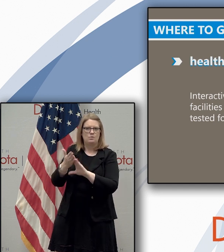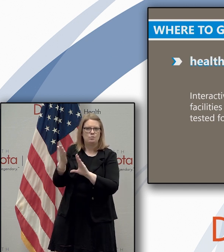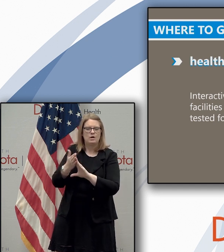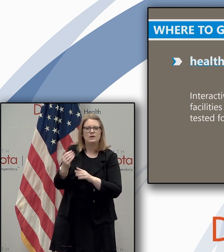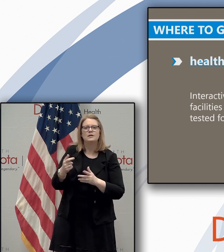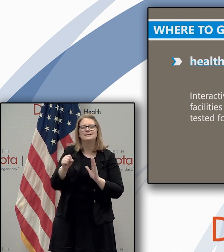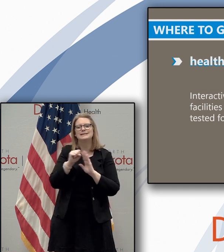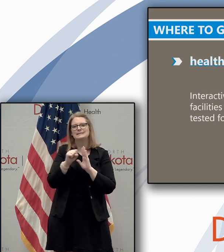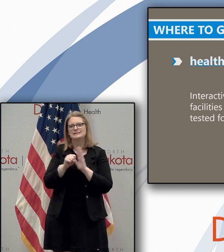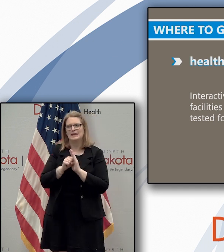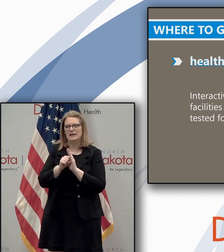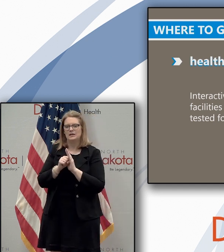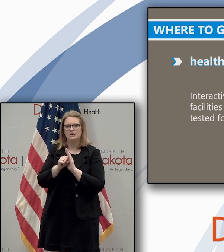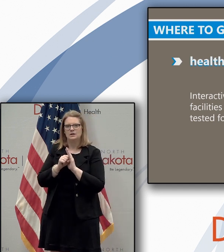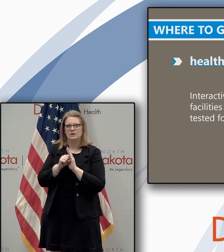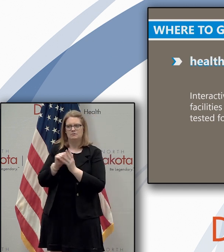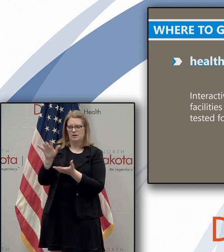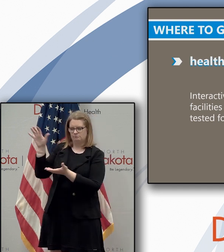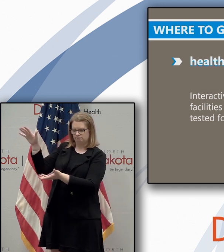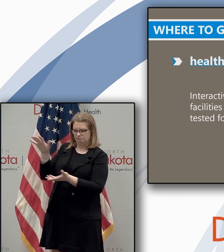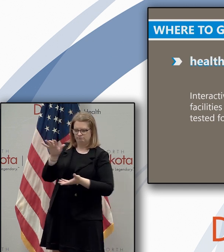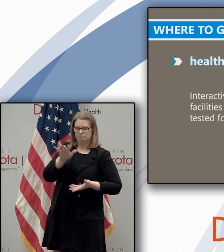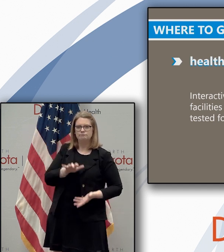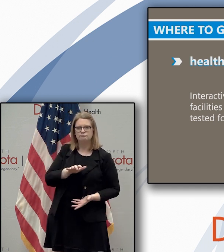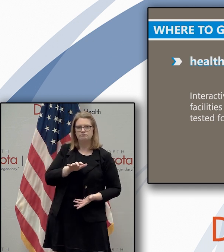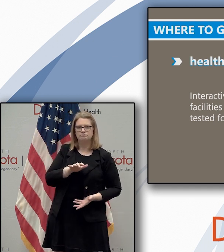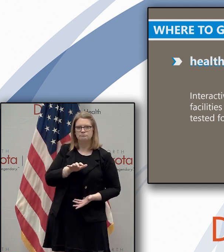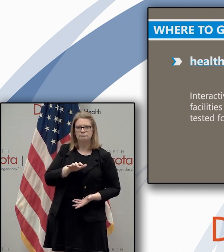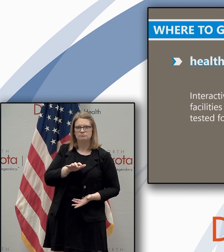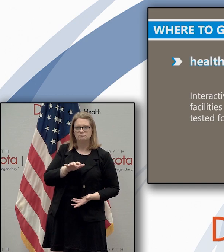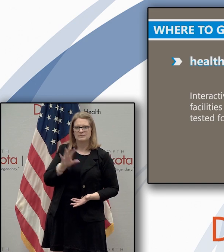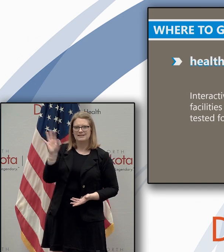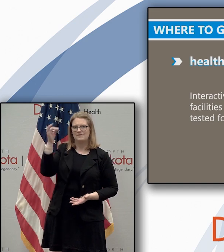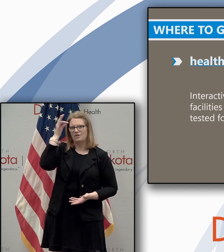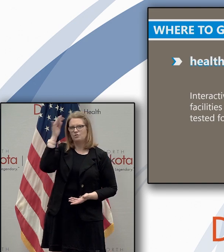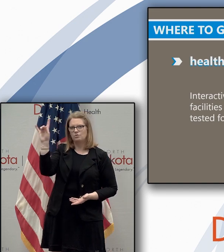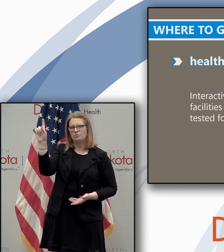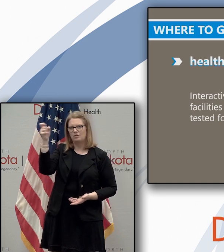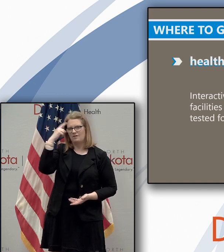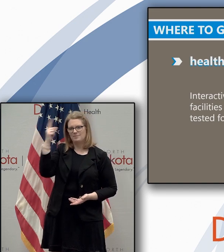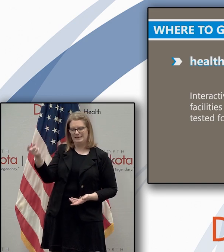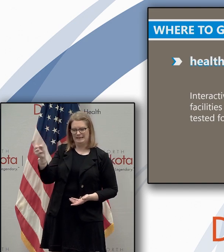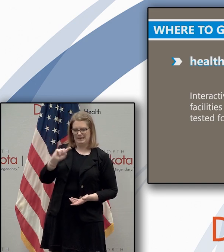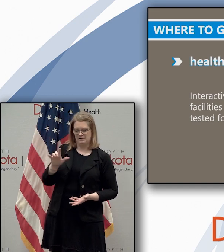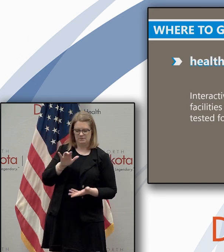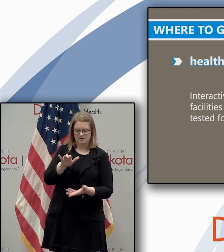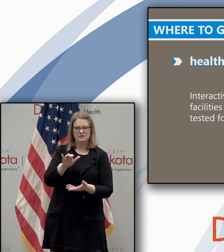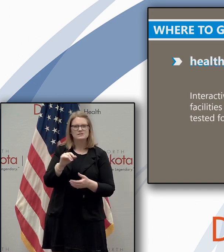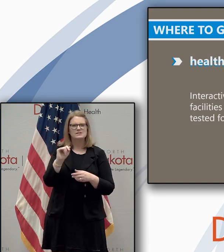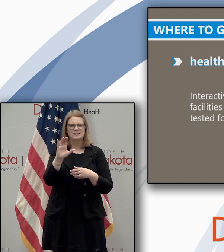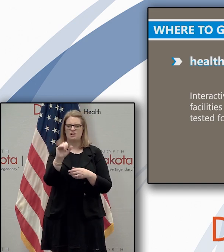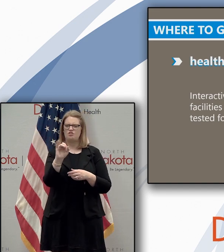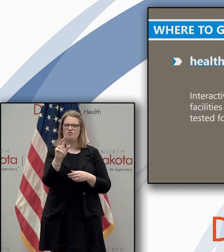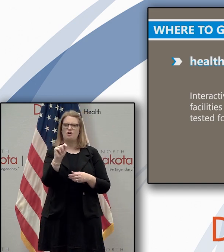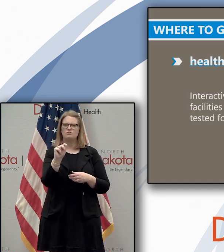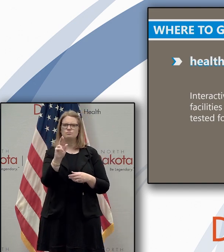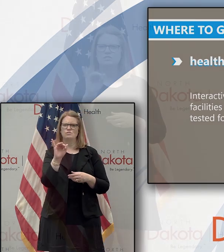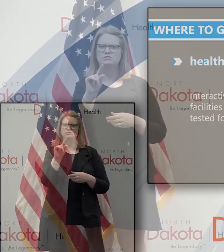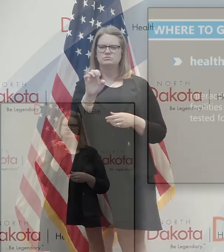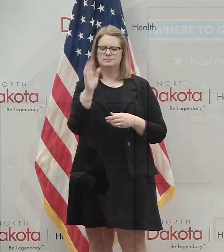government another shipment of the cartridges that go into those, and so we have shipped